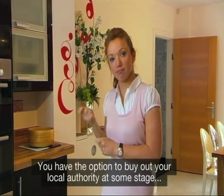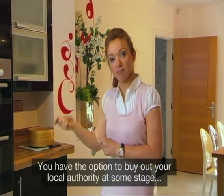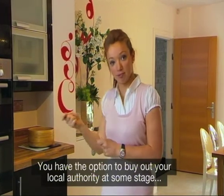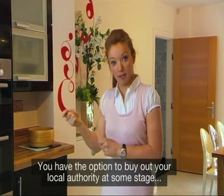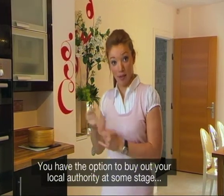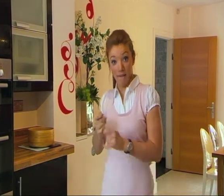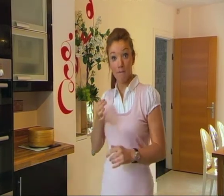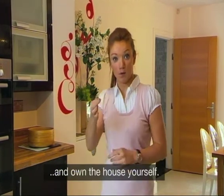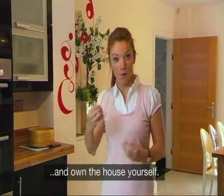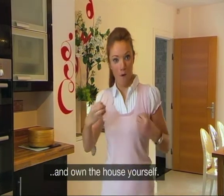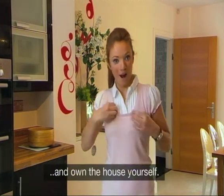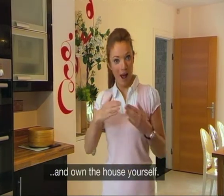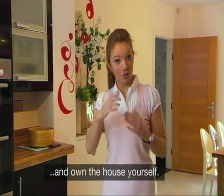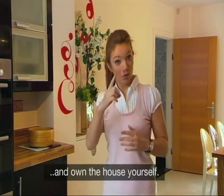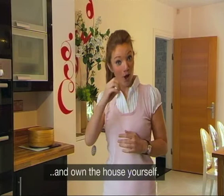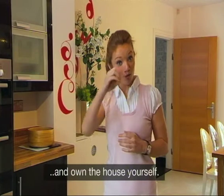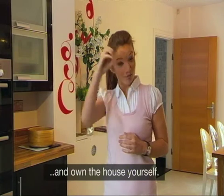the future and own the house yourself.